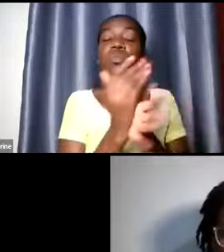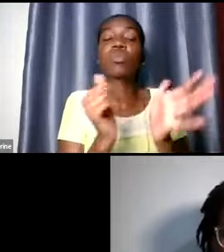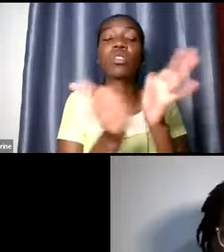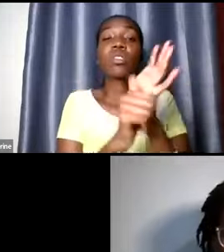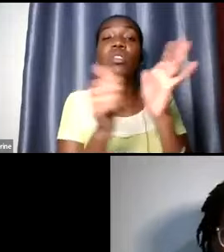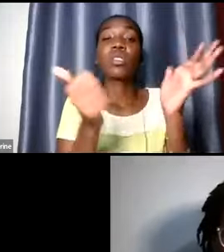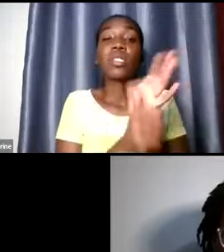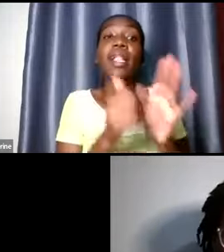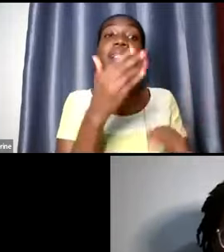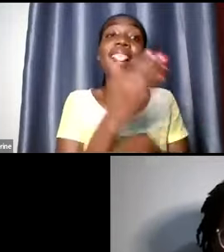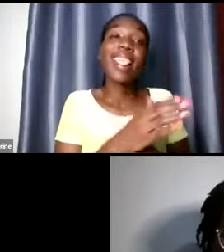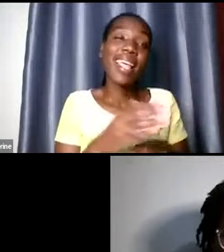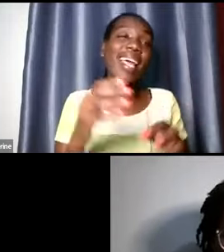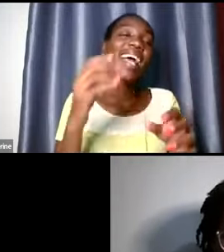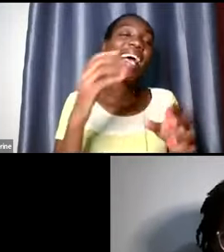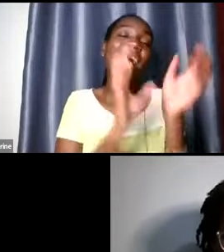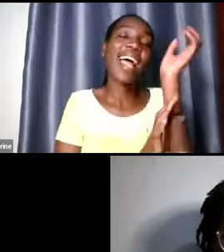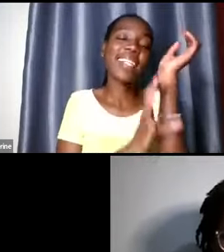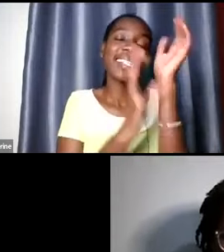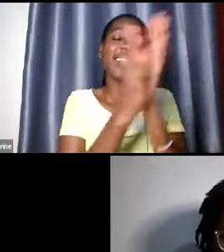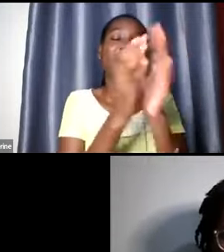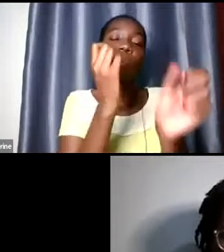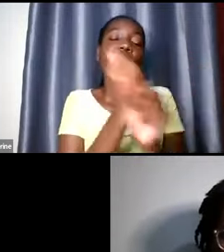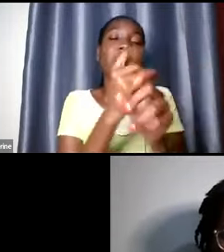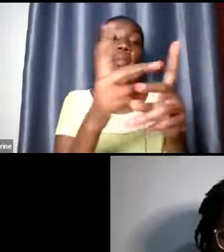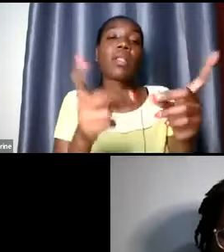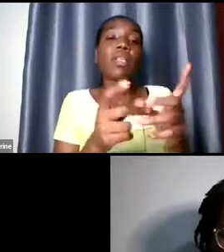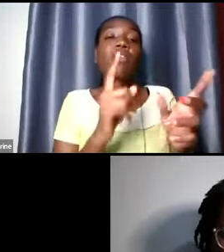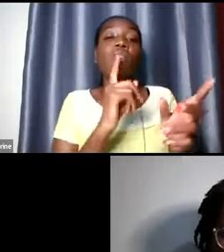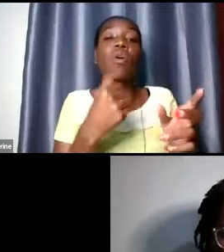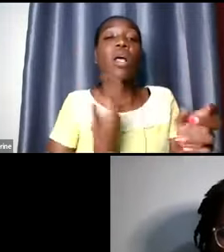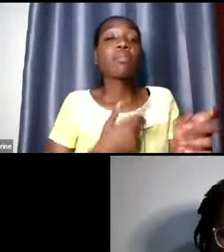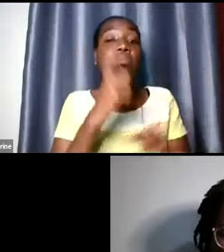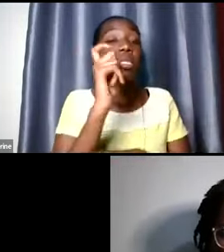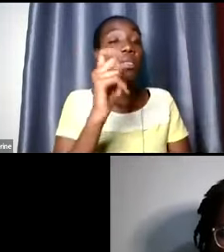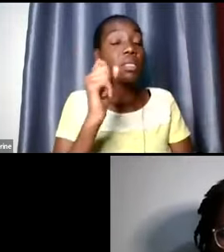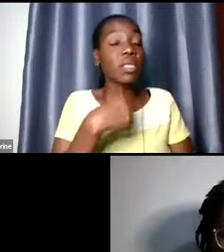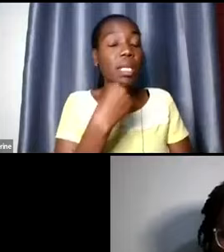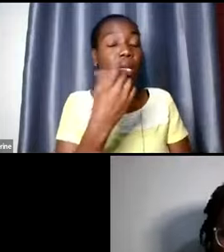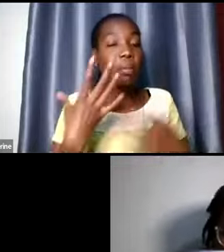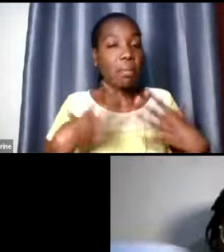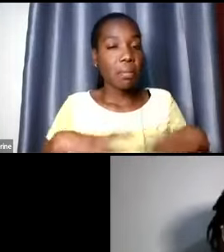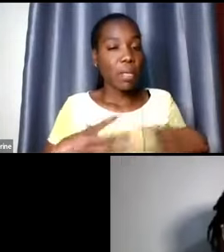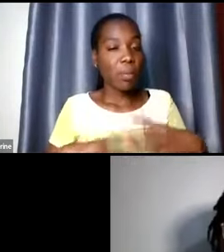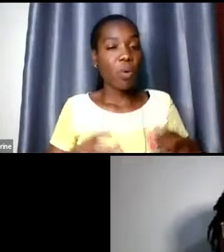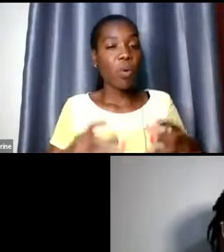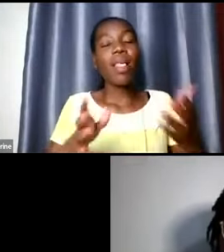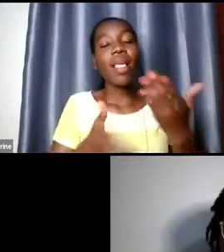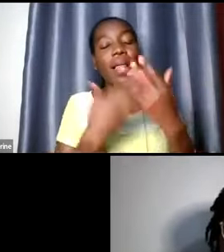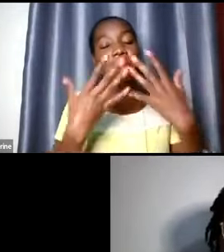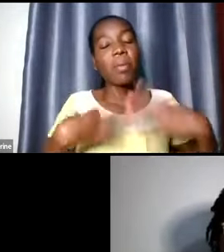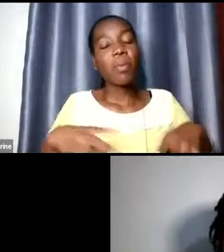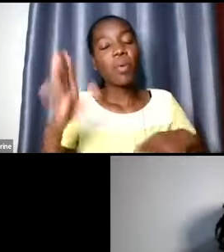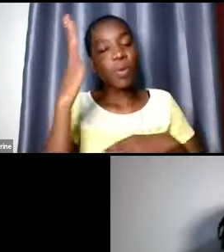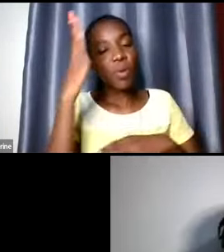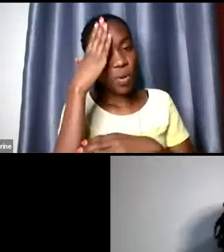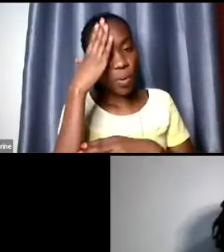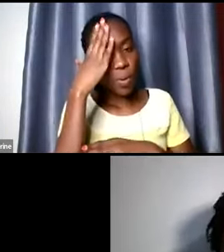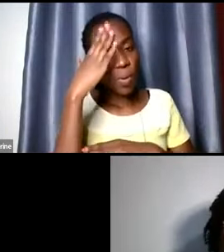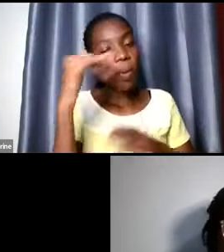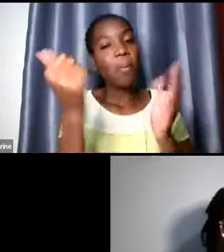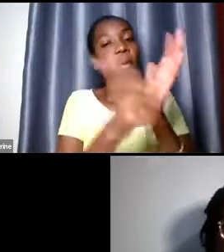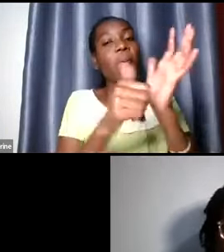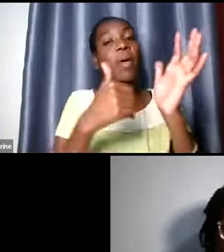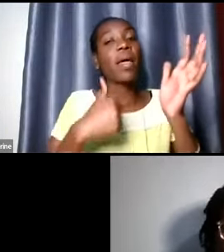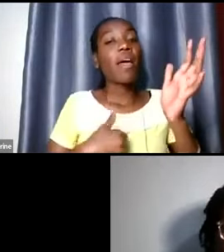real problem at the workplace. And we need to tell people about it. We need to help people know that it is a problem. For